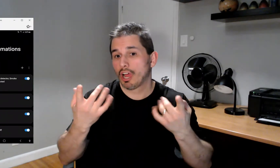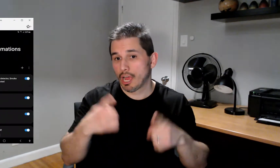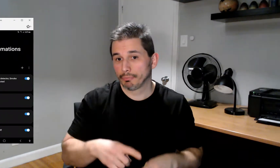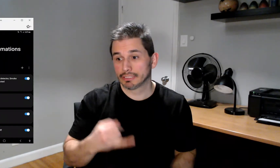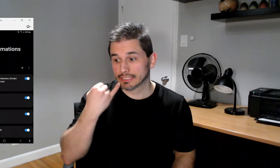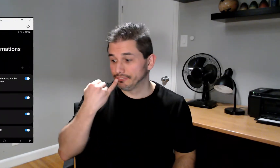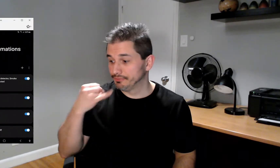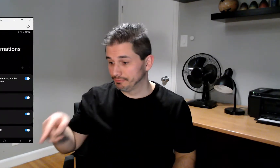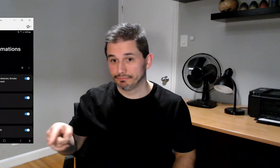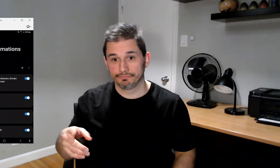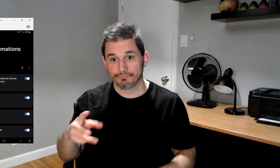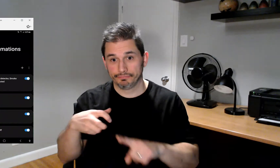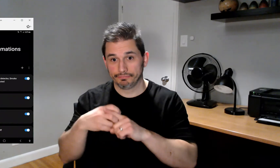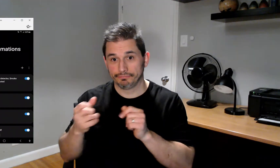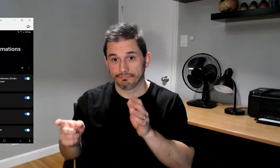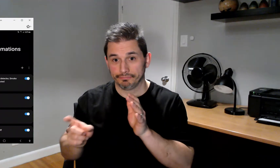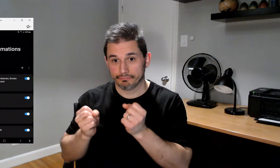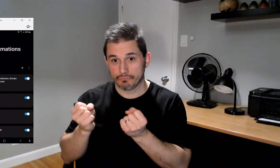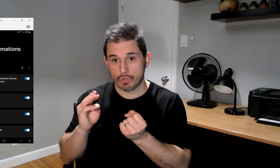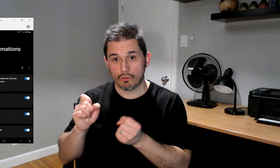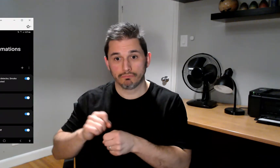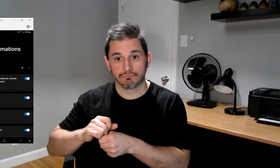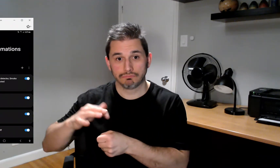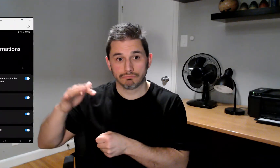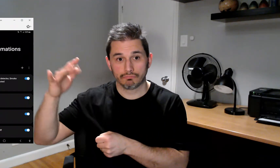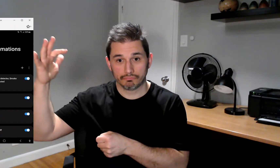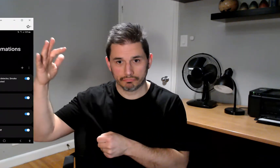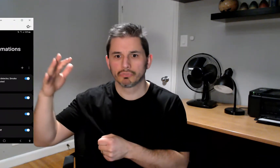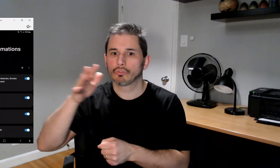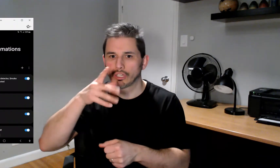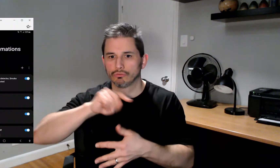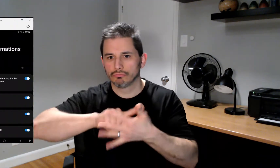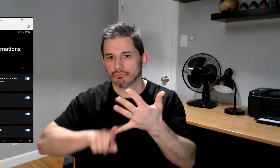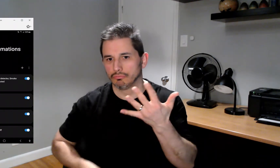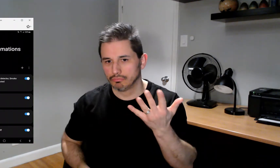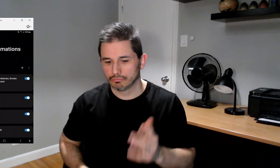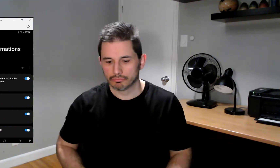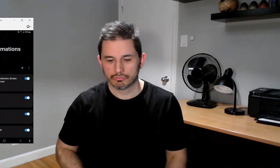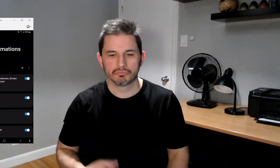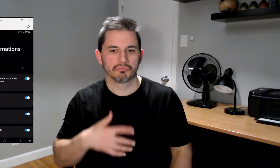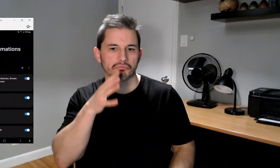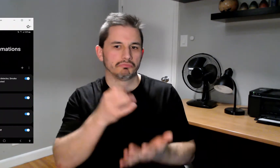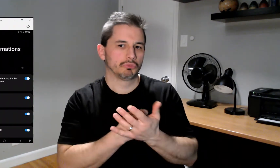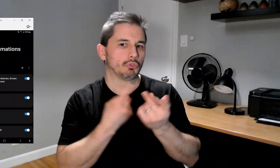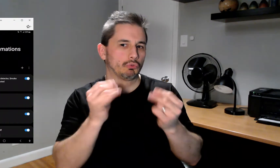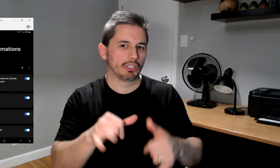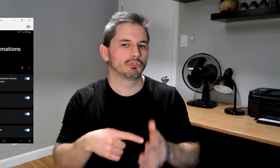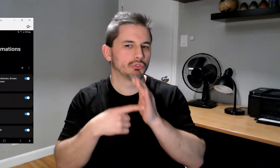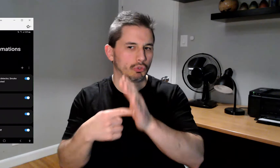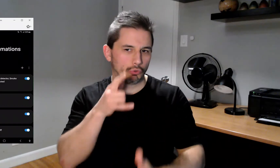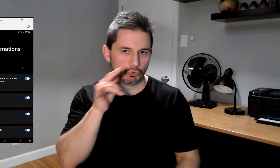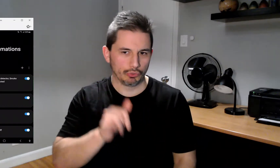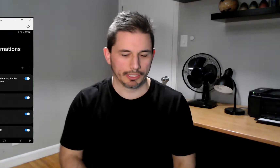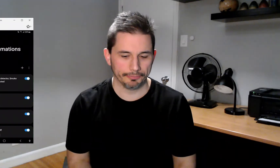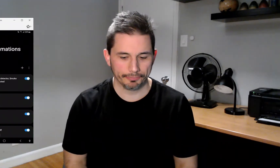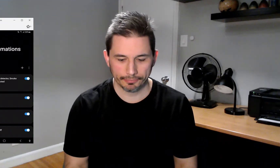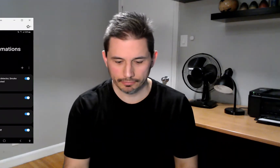So now, if the alarm detects smoke, it'll perform those 5 tasks.